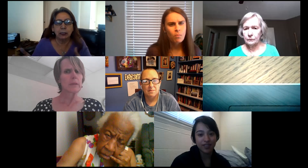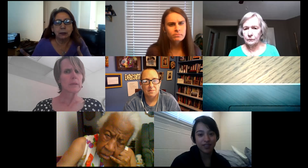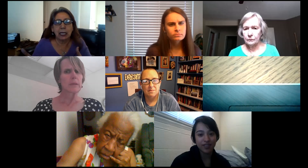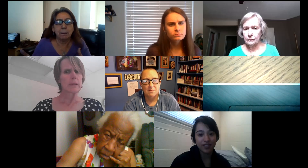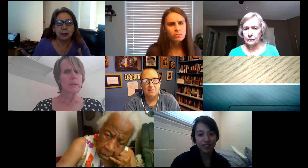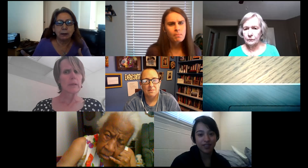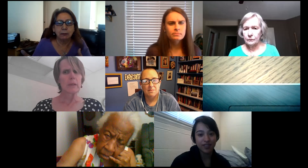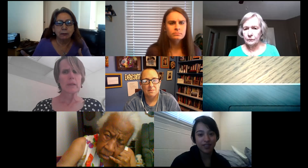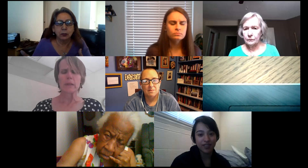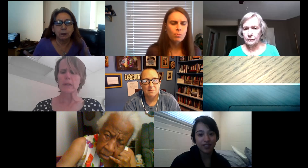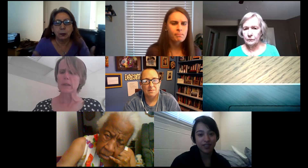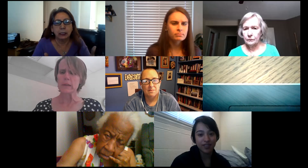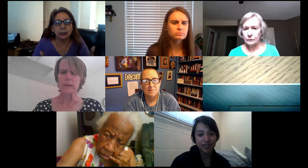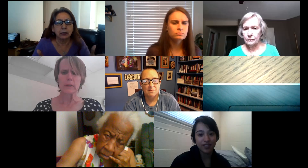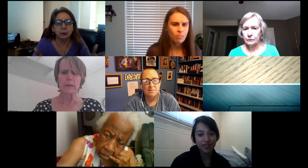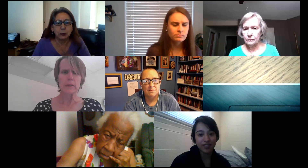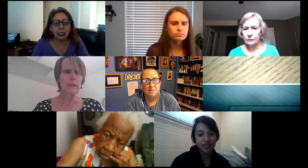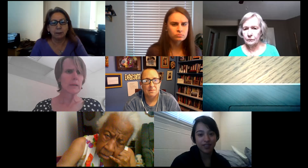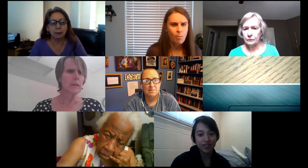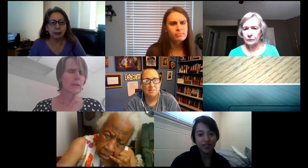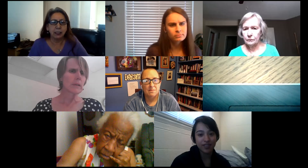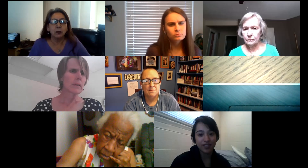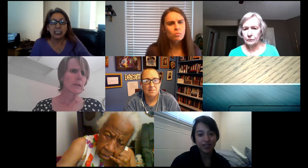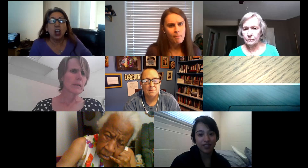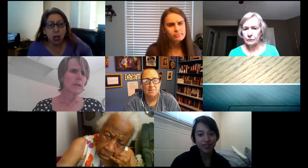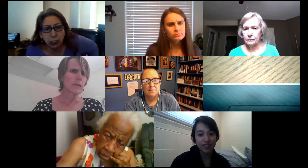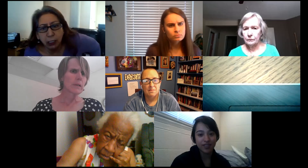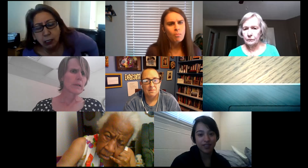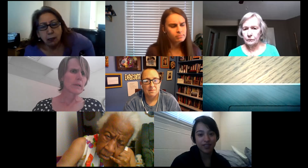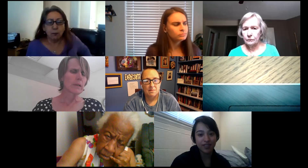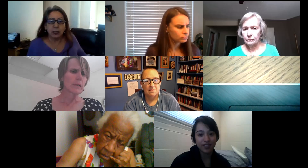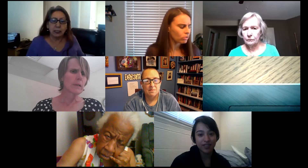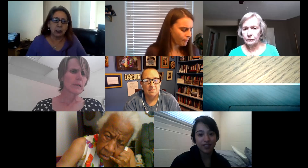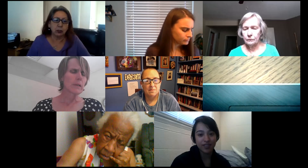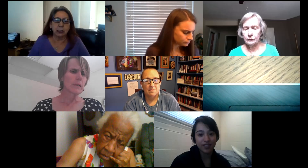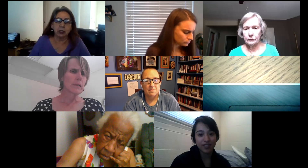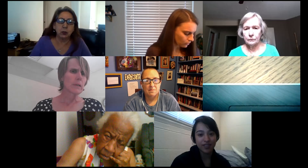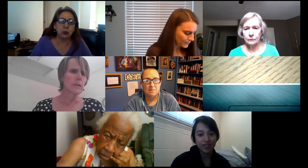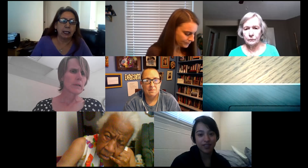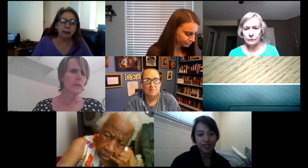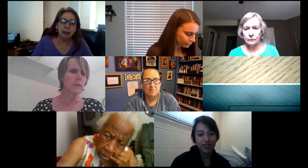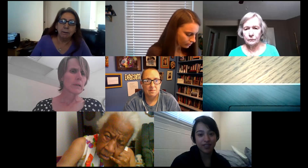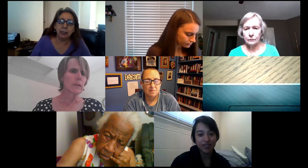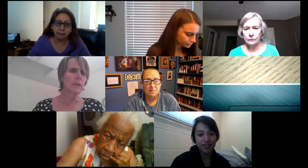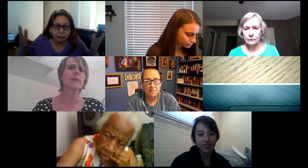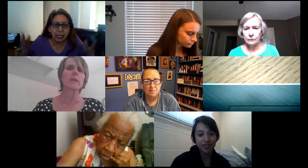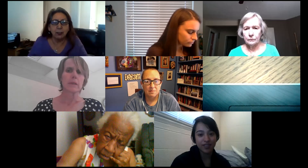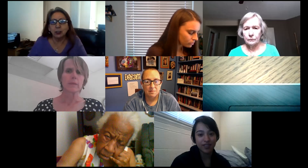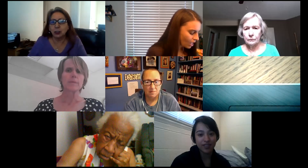that was happening to the police, and it was so sad. But anyway, it's hard for individuals that don't know that. But I learned so